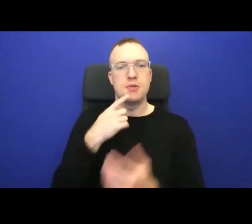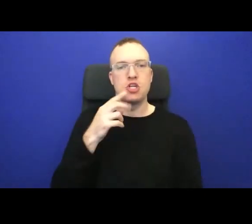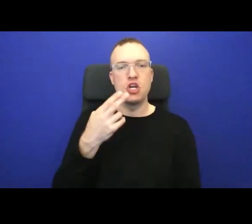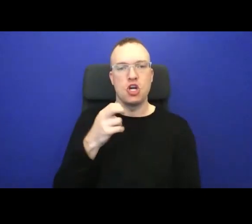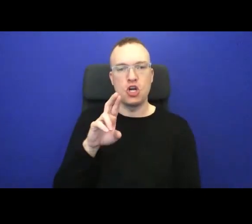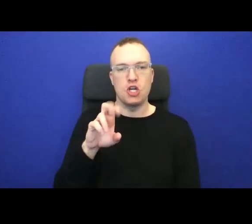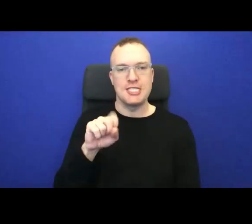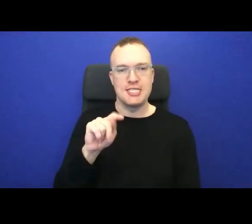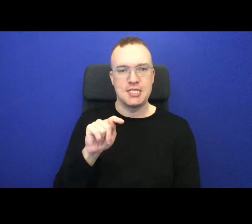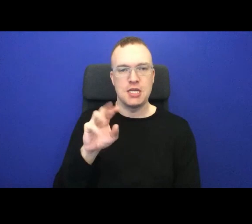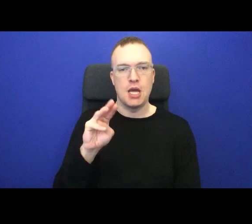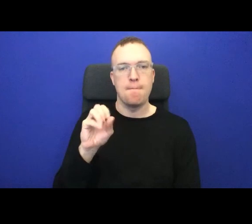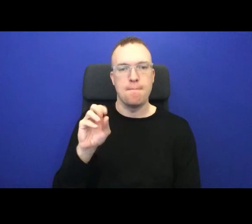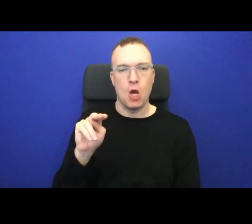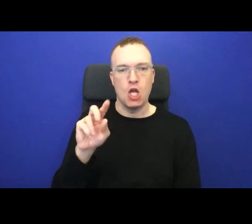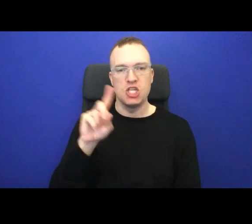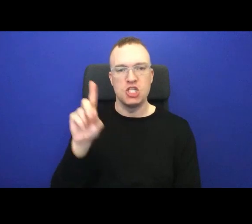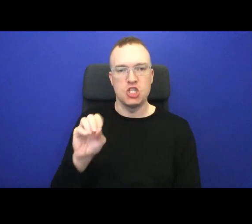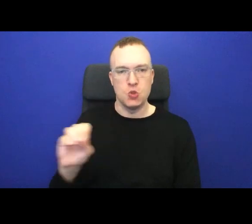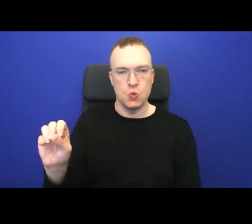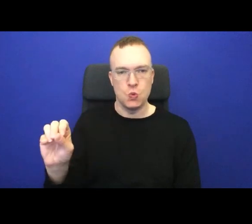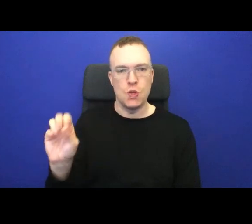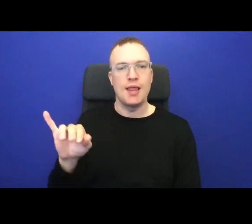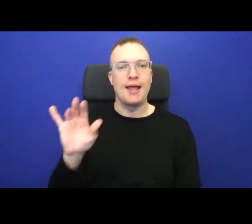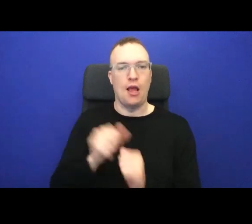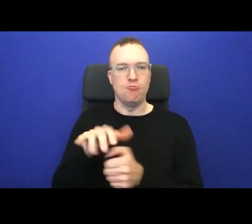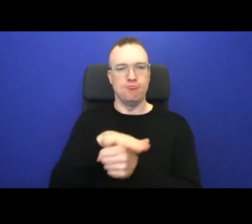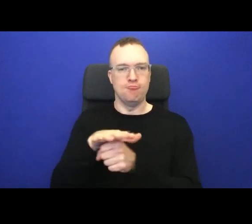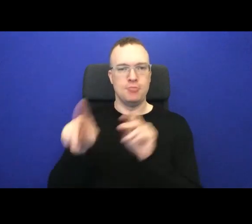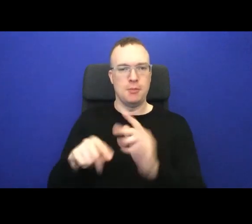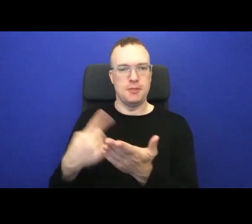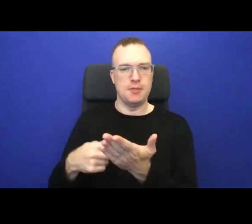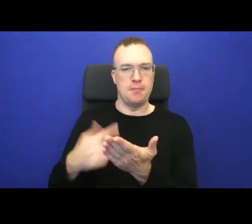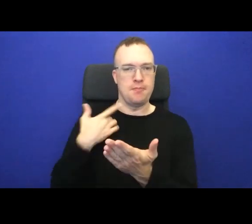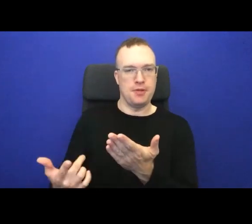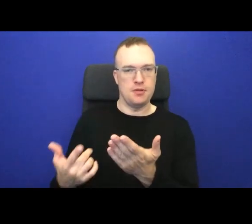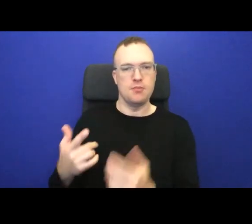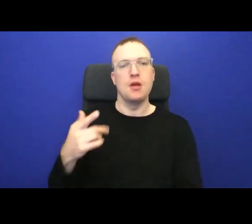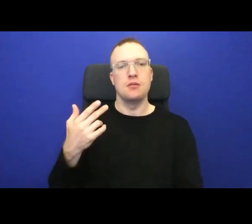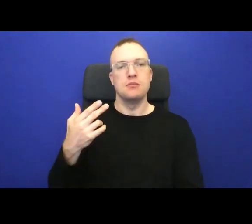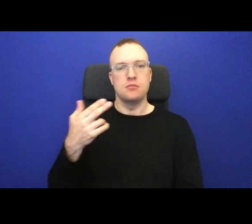that's the way the locals pronounce it. So that's what we use. Hurst Monceau is the way to pronounce it.